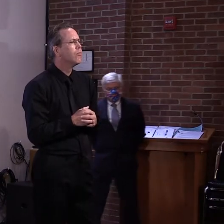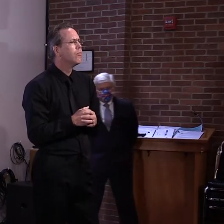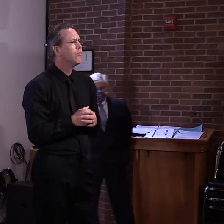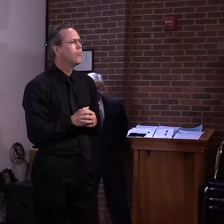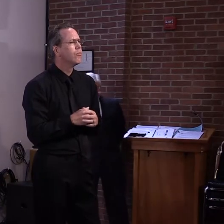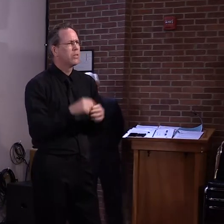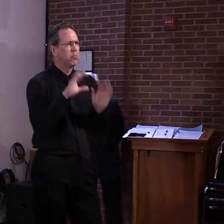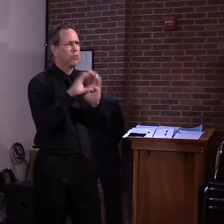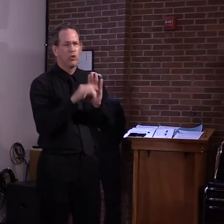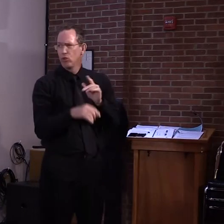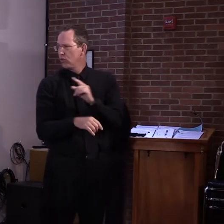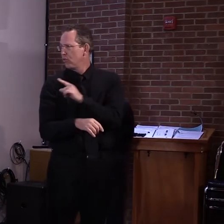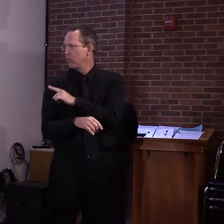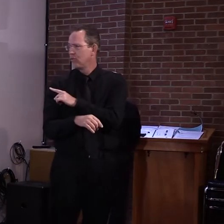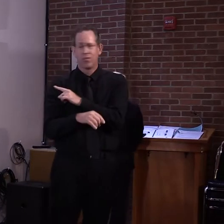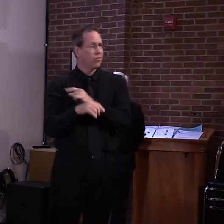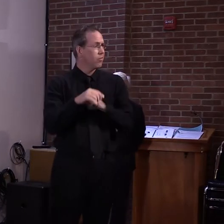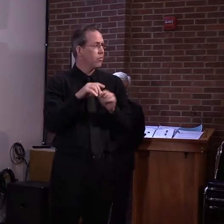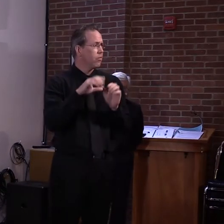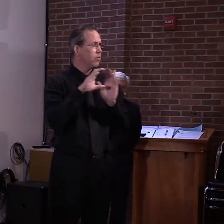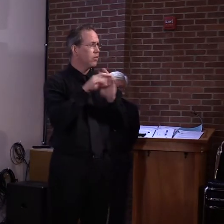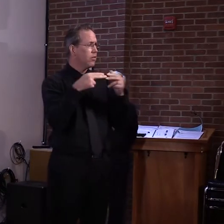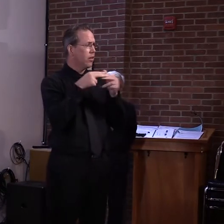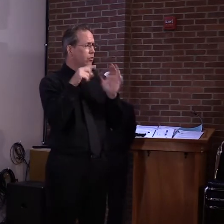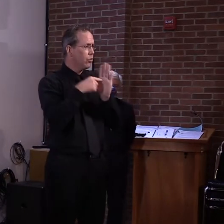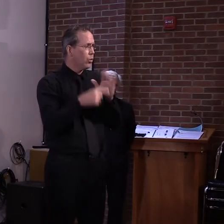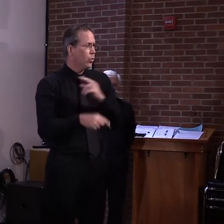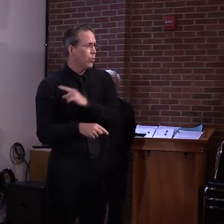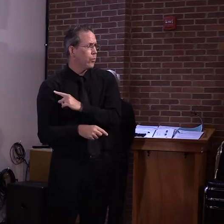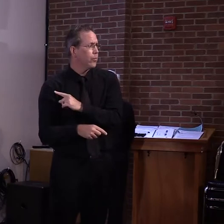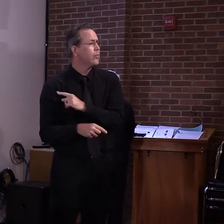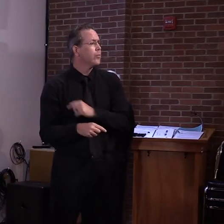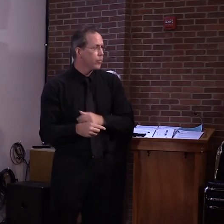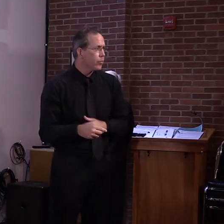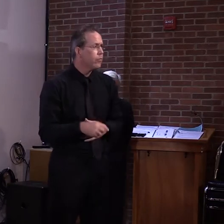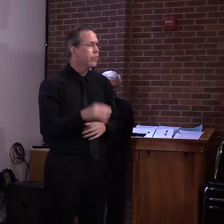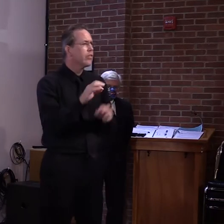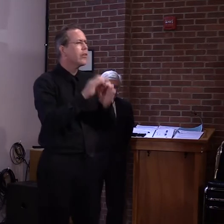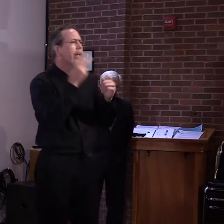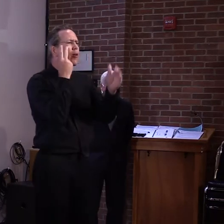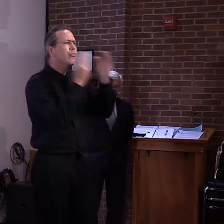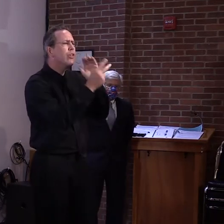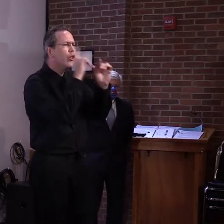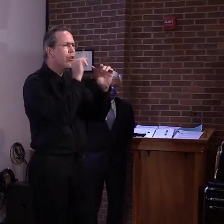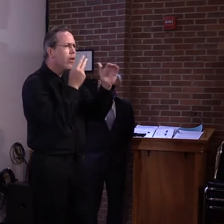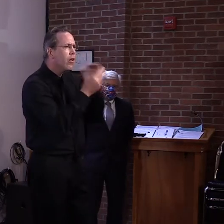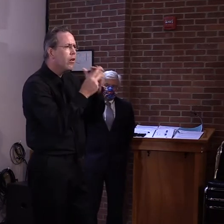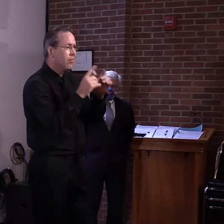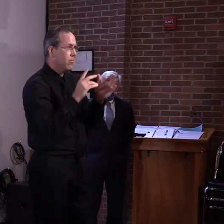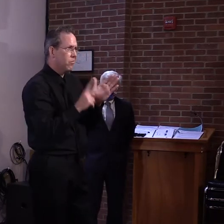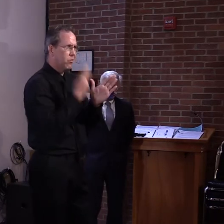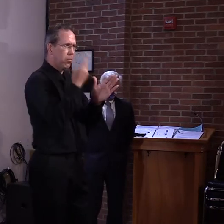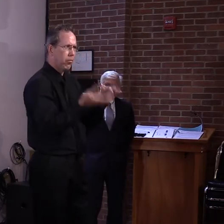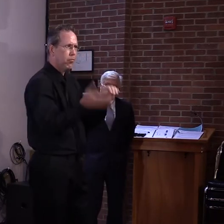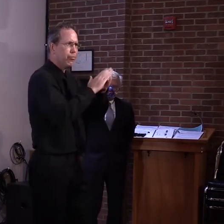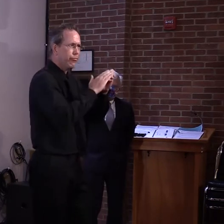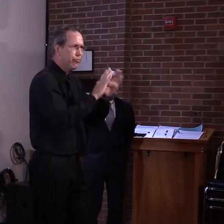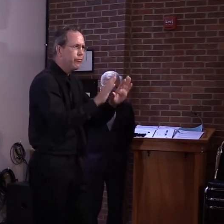you're forecasting an almost doubling of the average daily case count in the state over the next